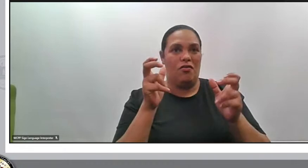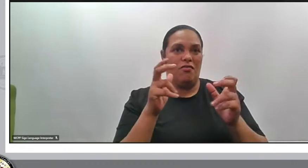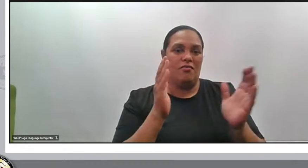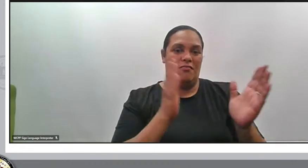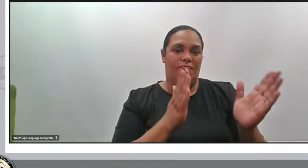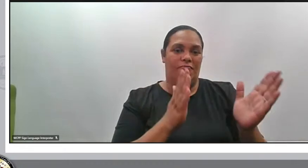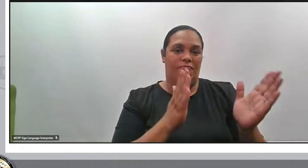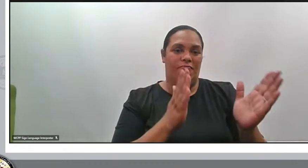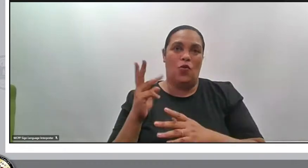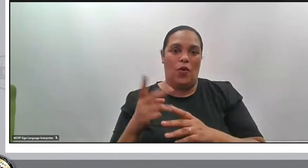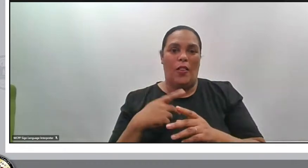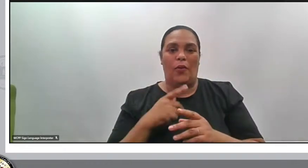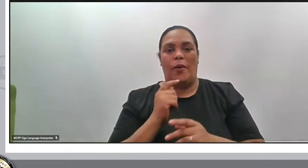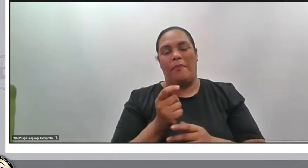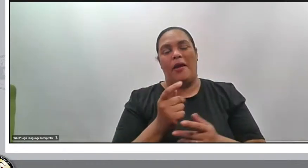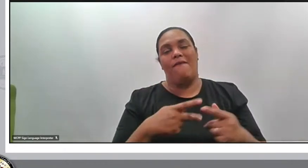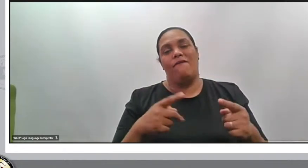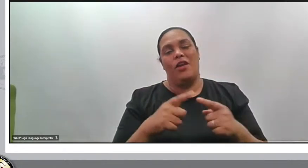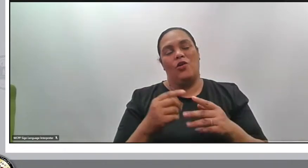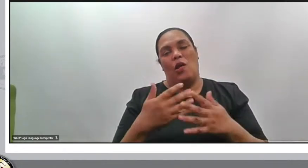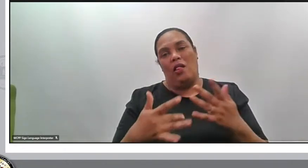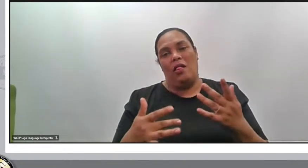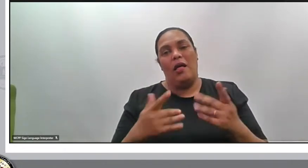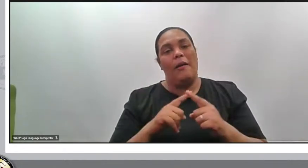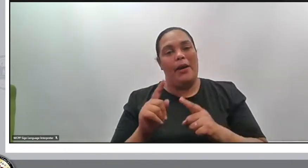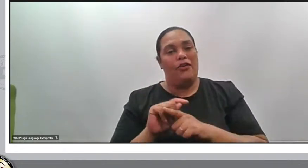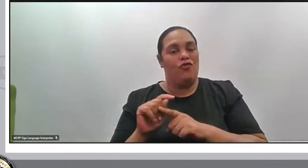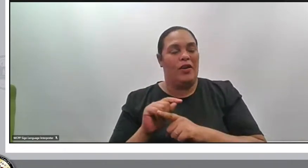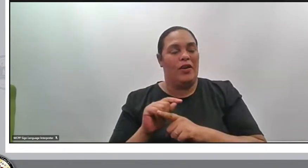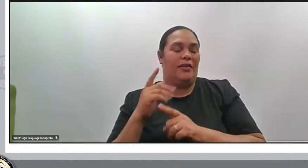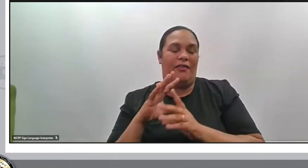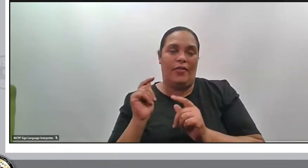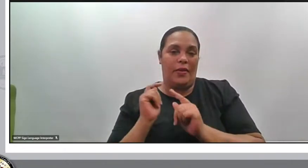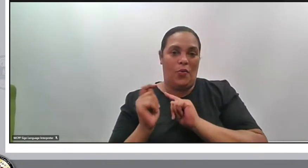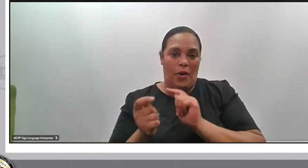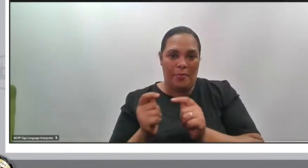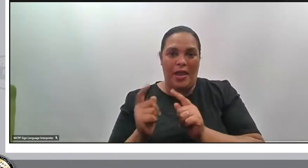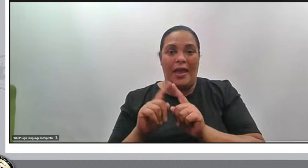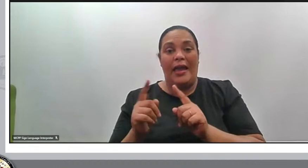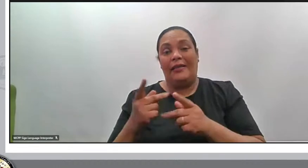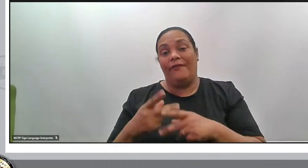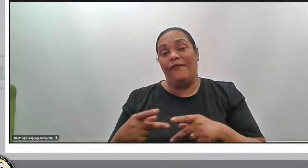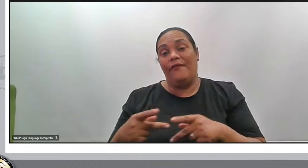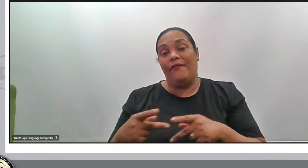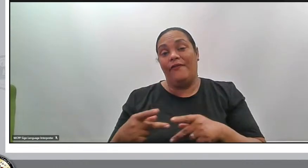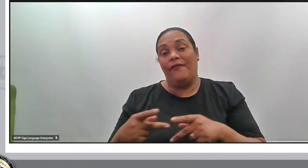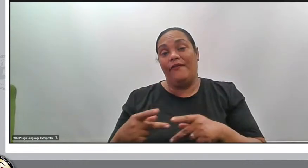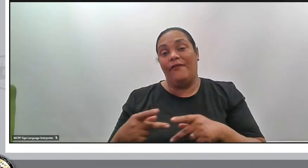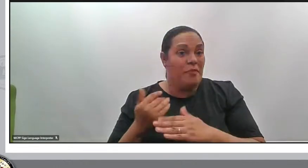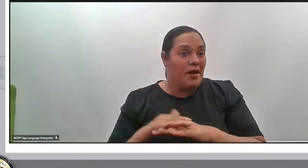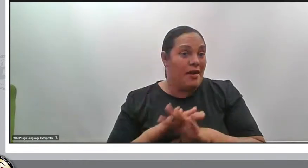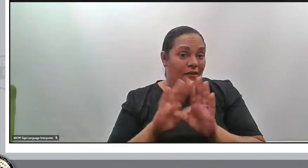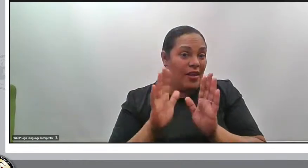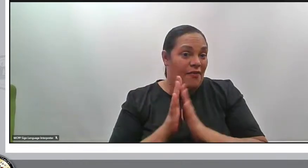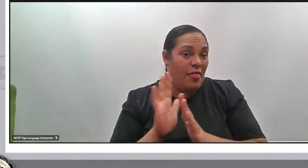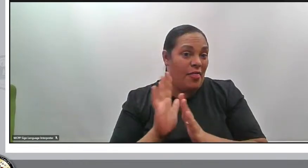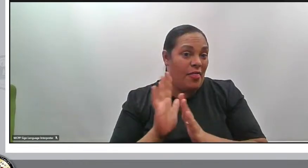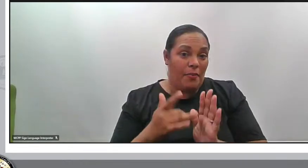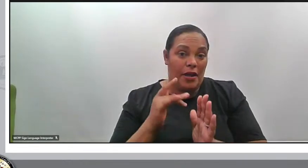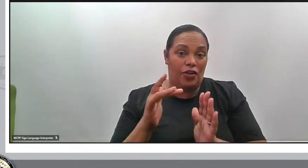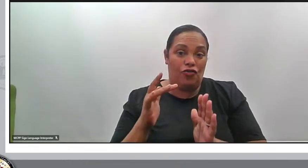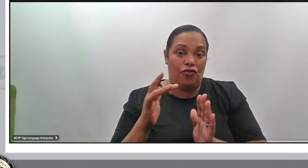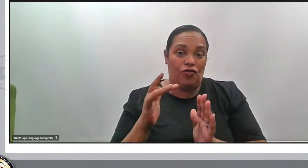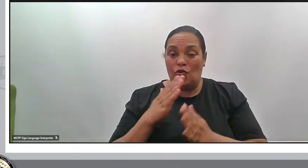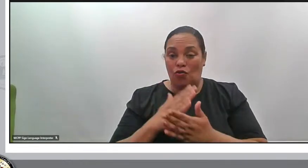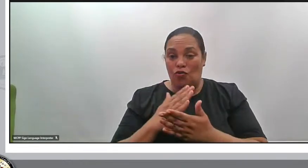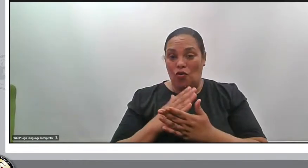that, obviously, we do pay for venues, et cetera, and that's the increase specifically for venues. I'm not sure if I covered everything on that page, Chair, if I may ask first before I